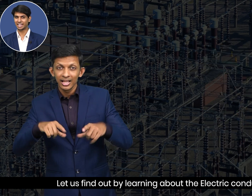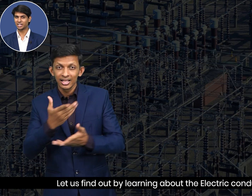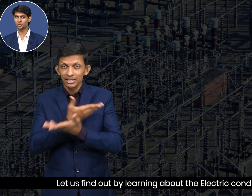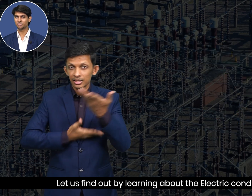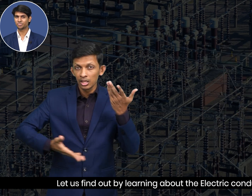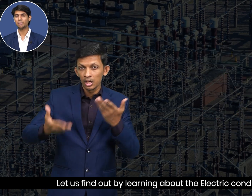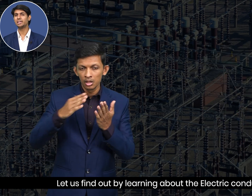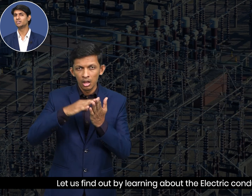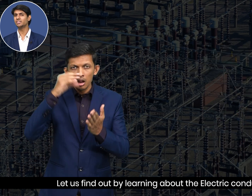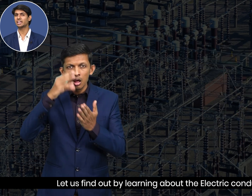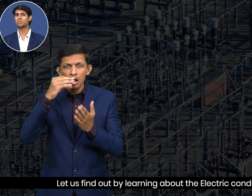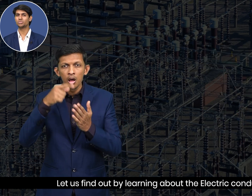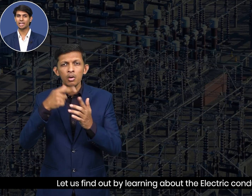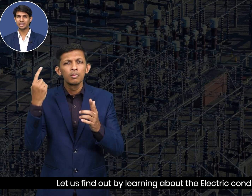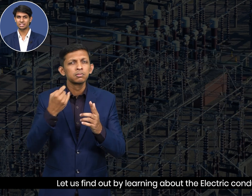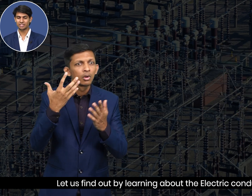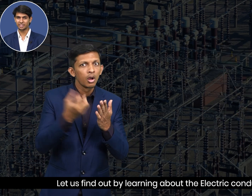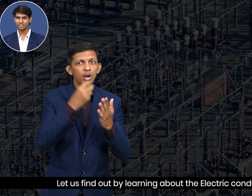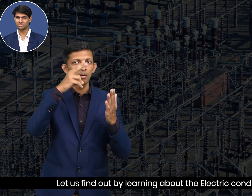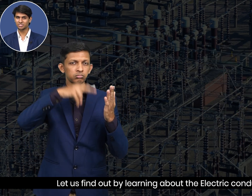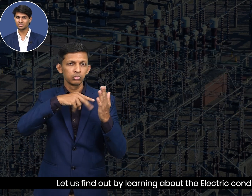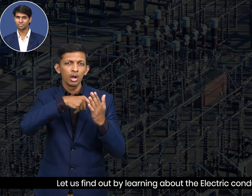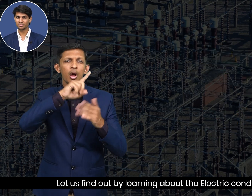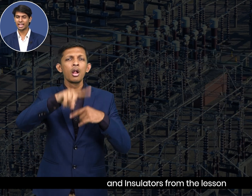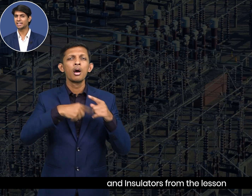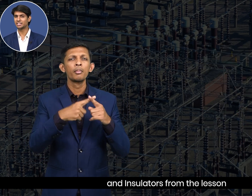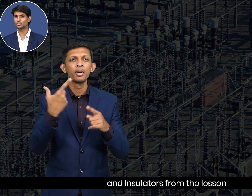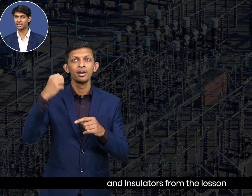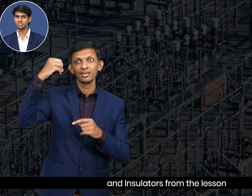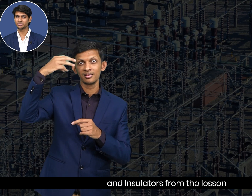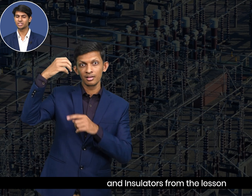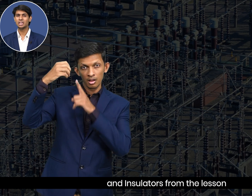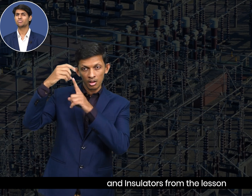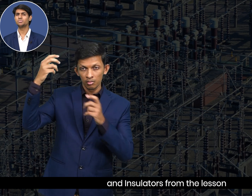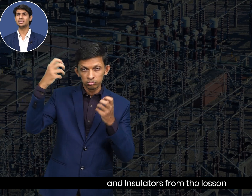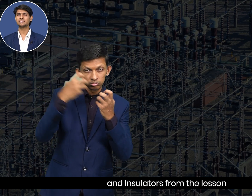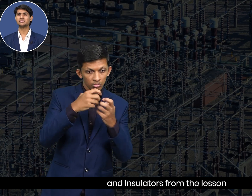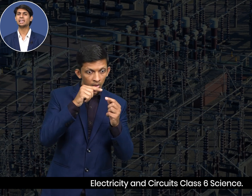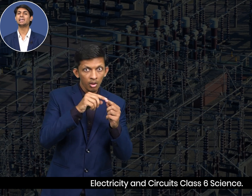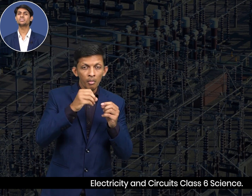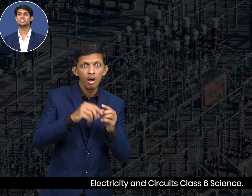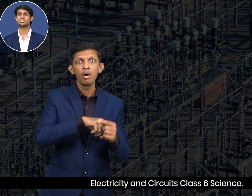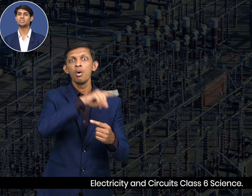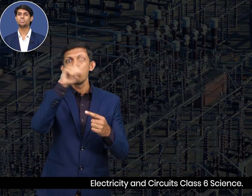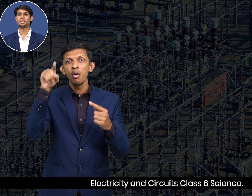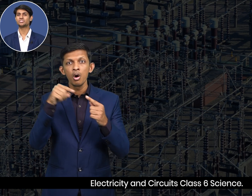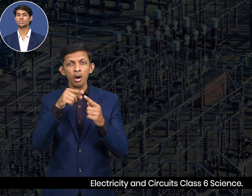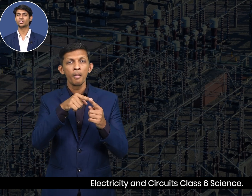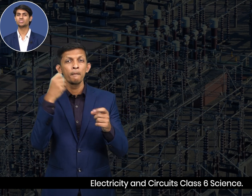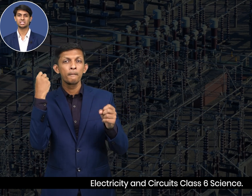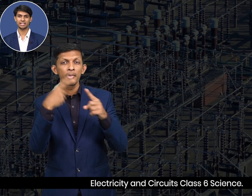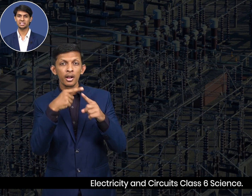Let us find out by learning about the electric conductors and insulators from the lesson Electricity